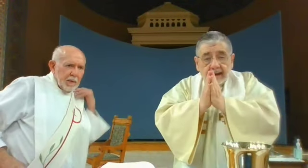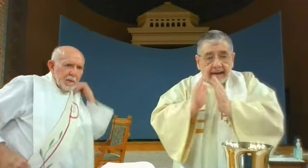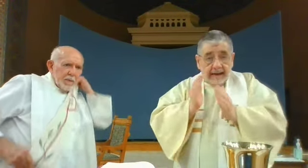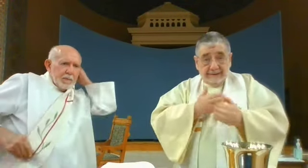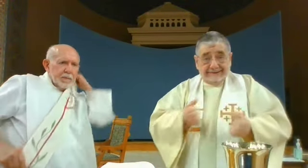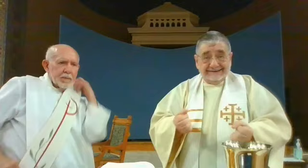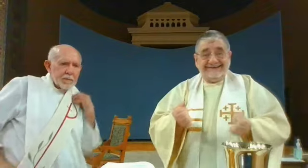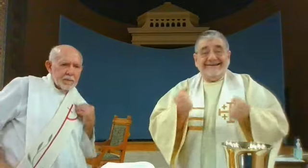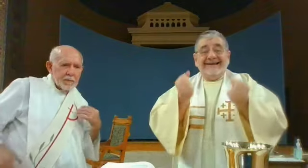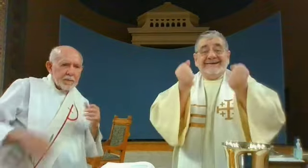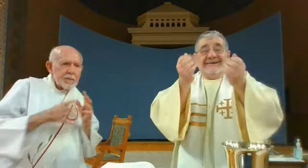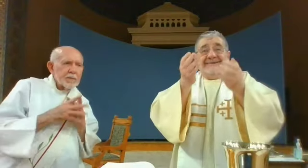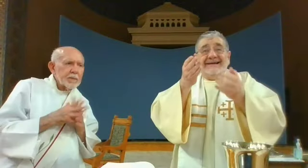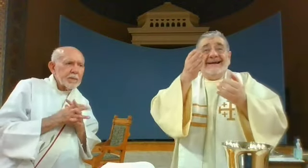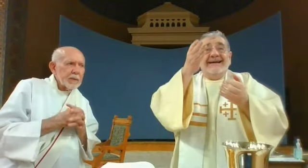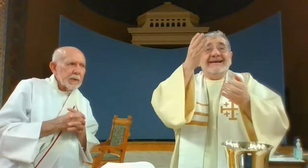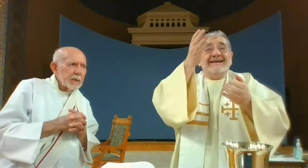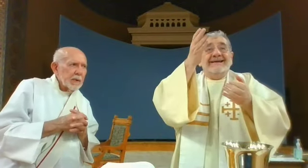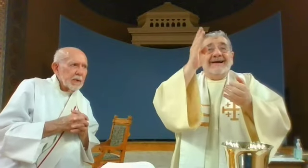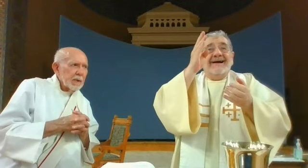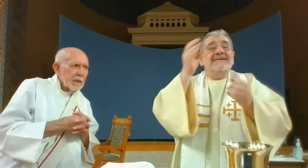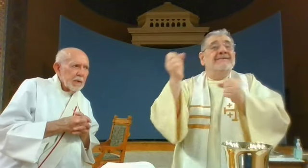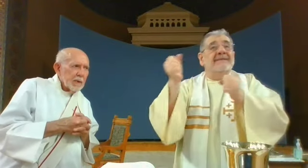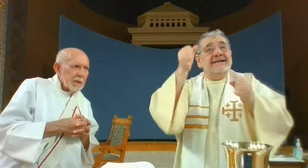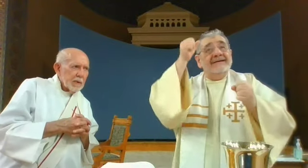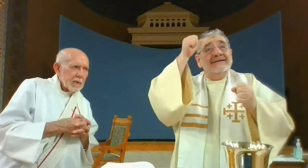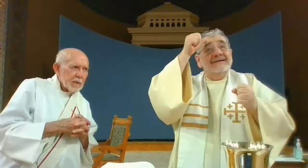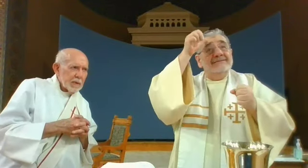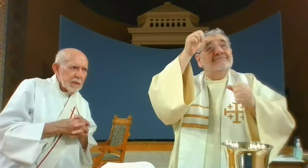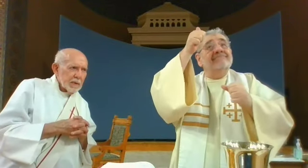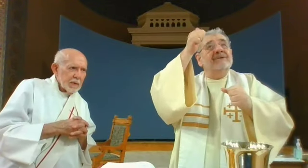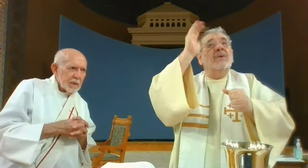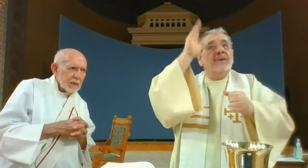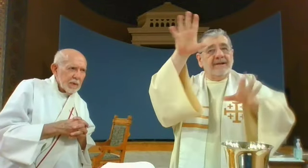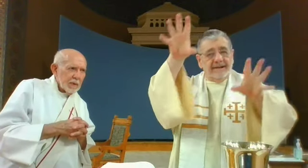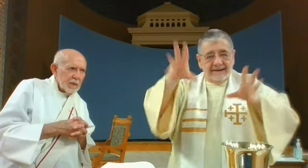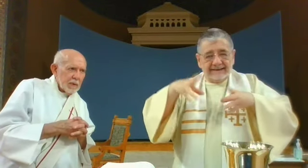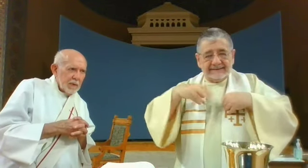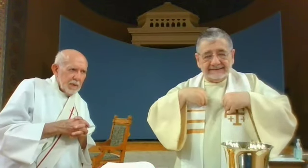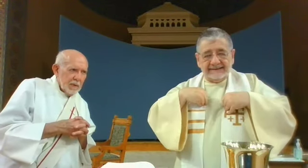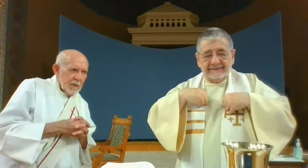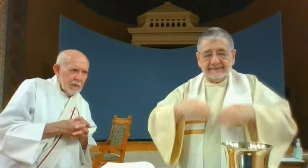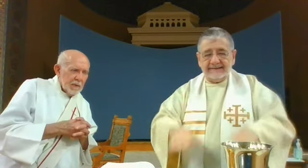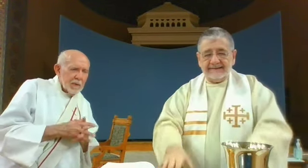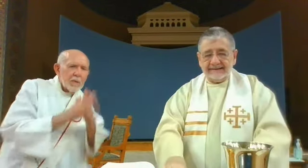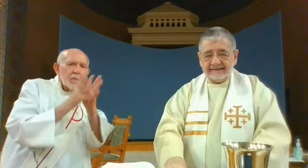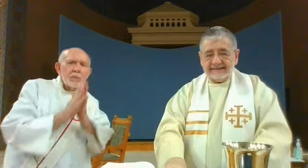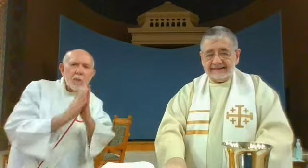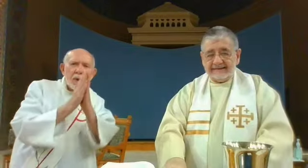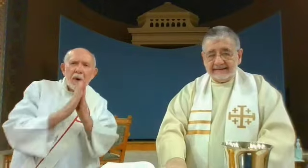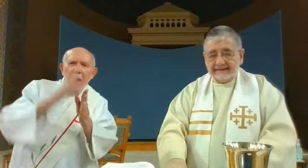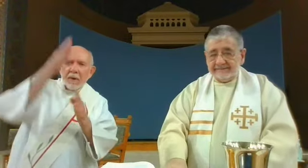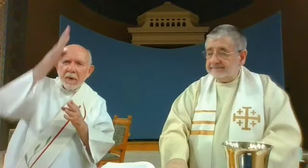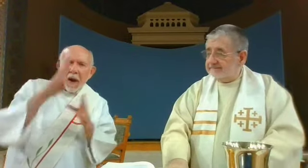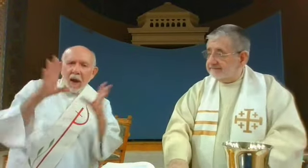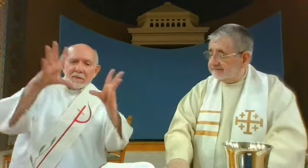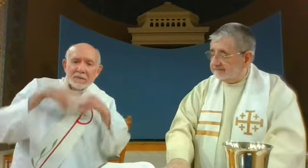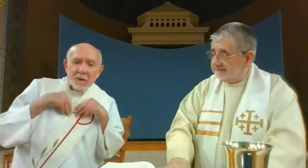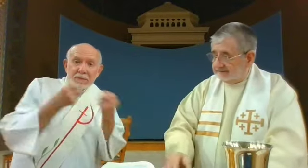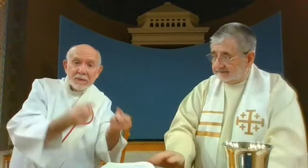Pray, brethren, that my sacrifice and yours may be acceptable to God, the Almighty Father. May